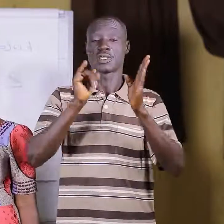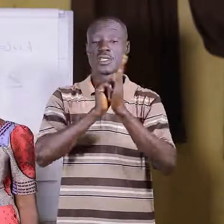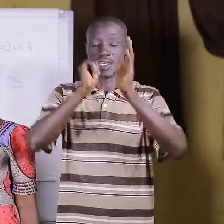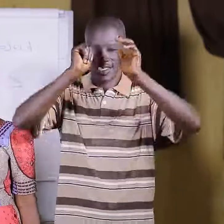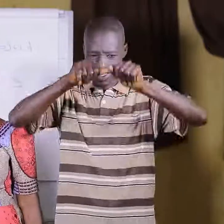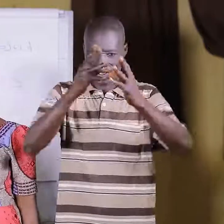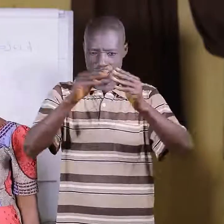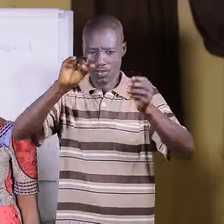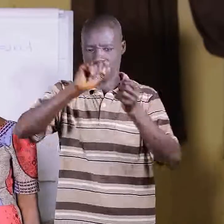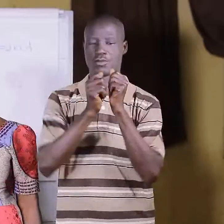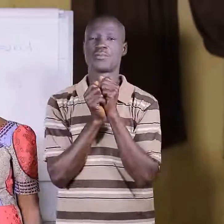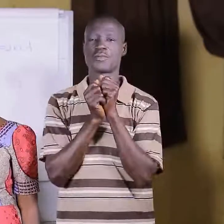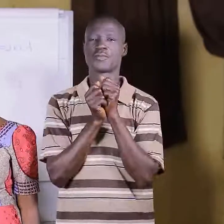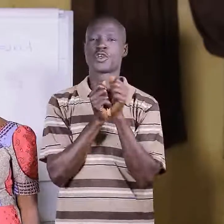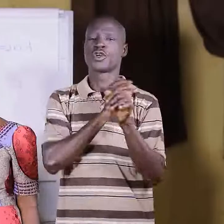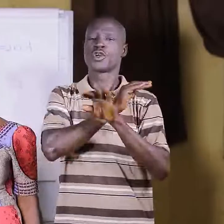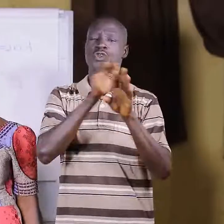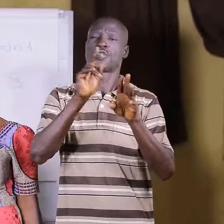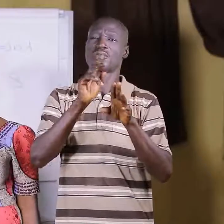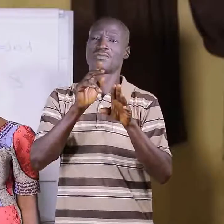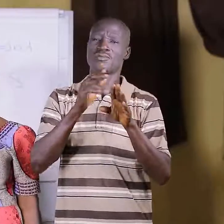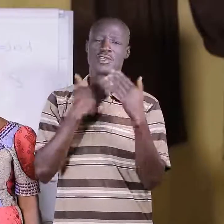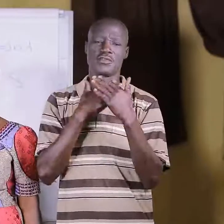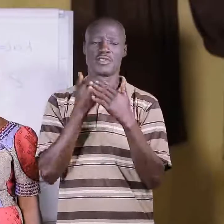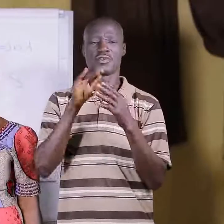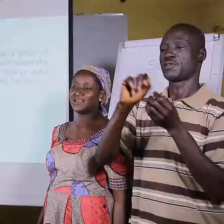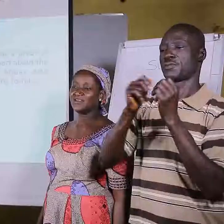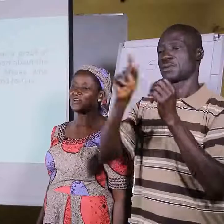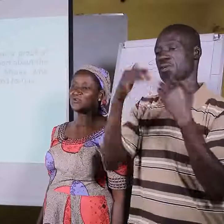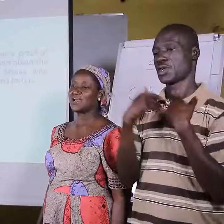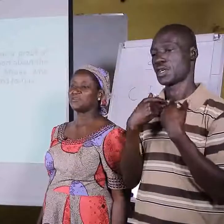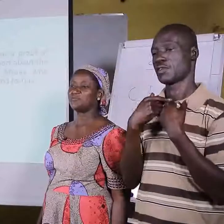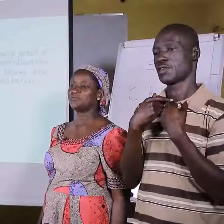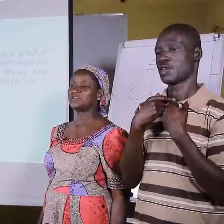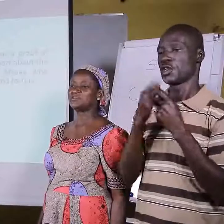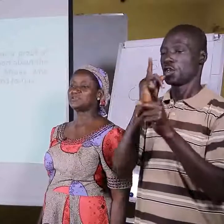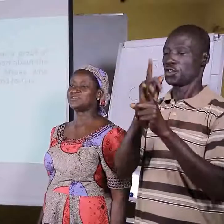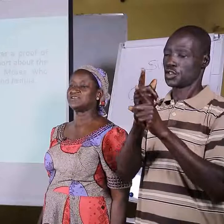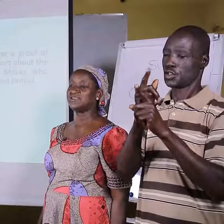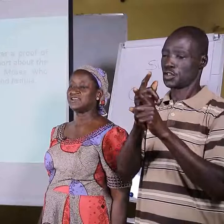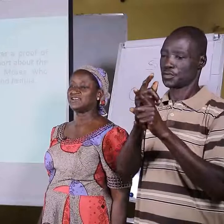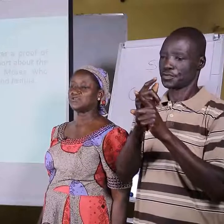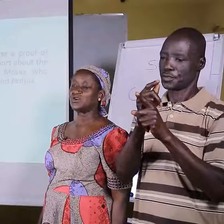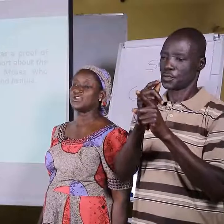is your creator, who can control whatever that comes your way. Don't look at the problems, my students. It is only